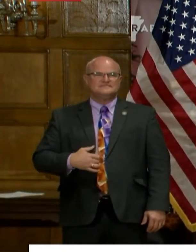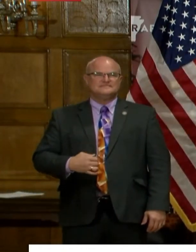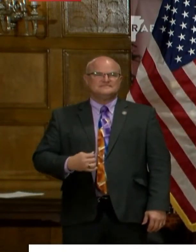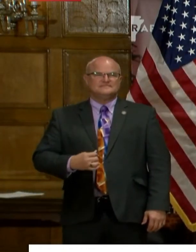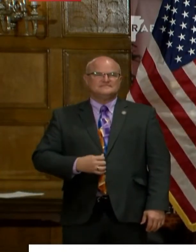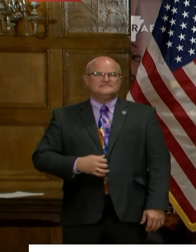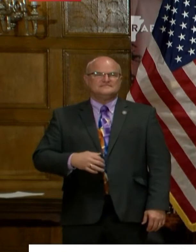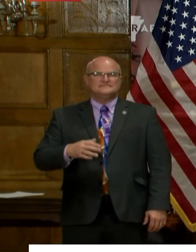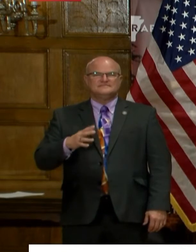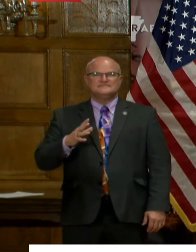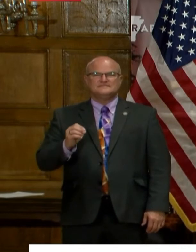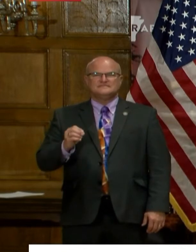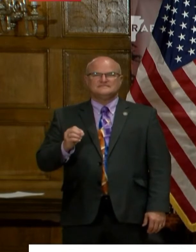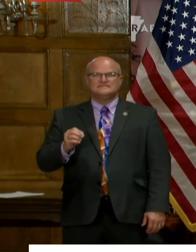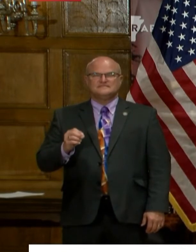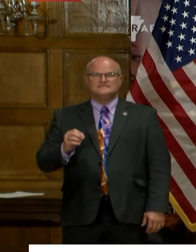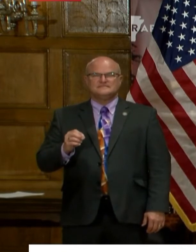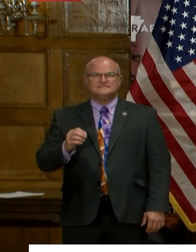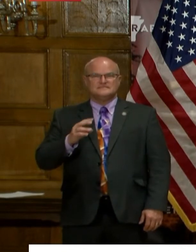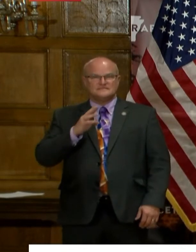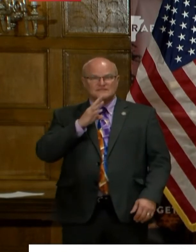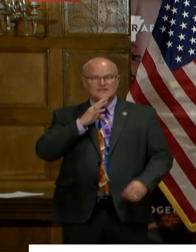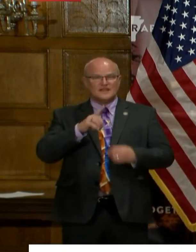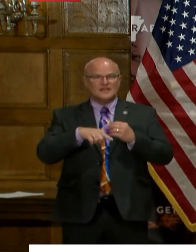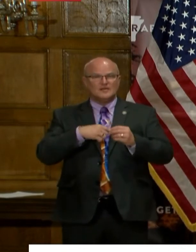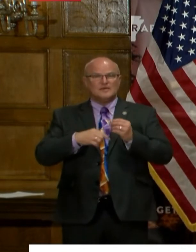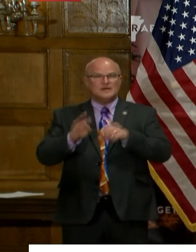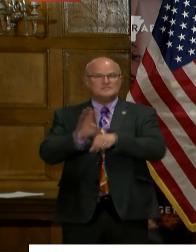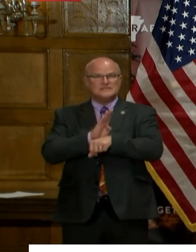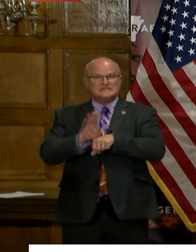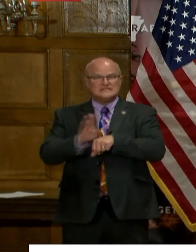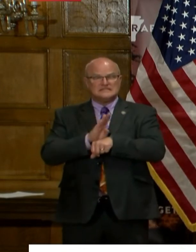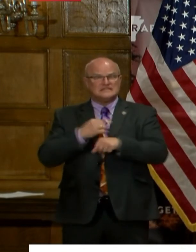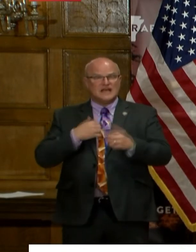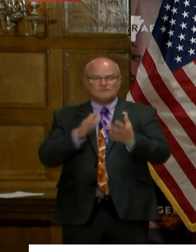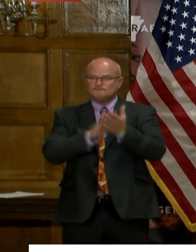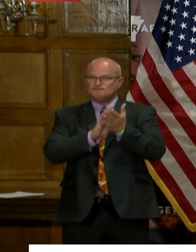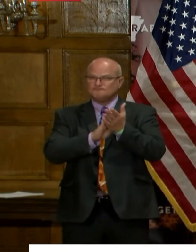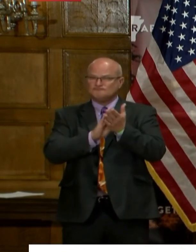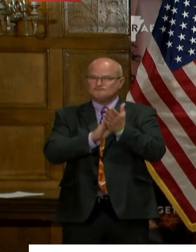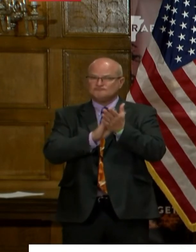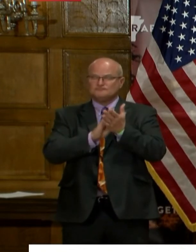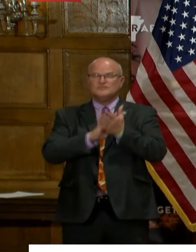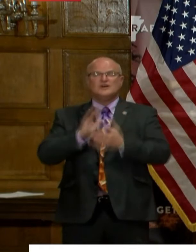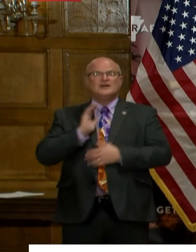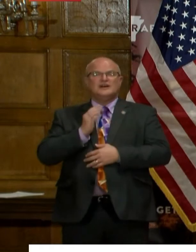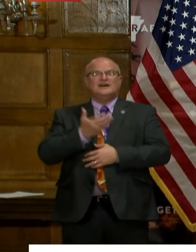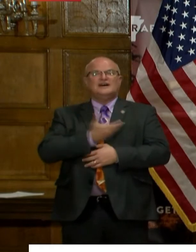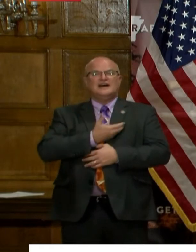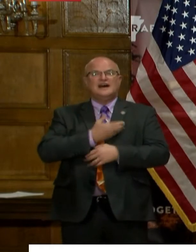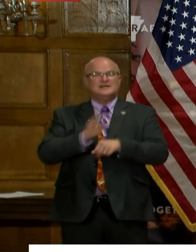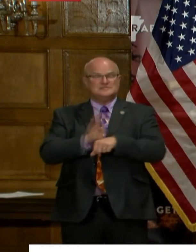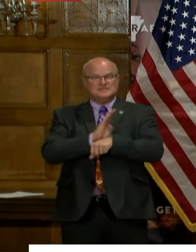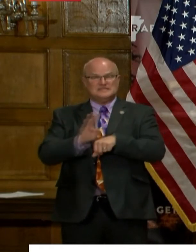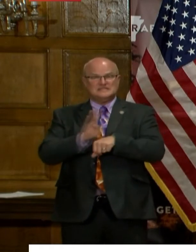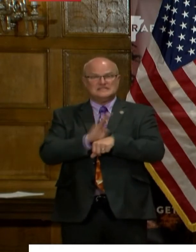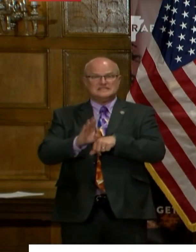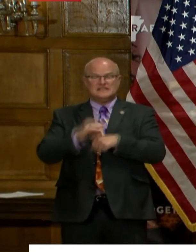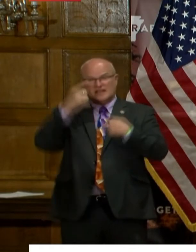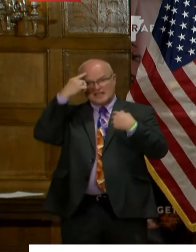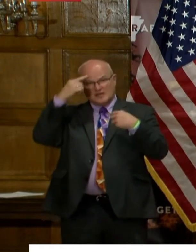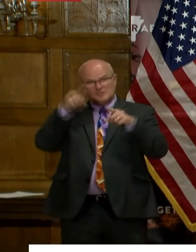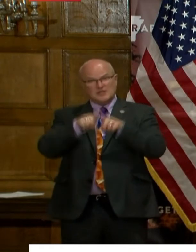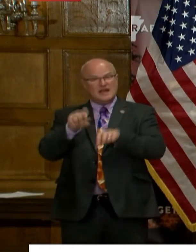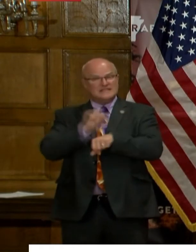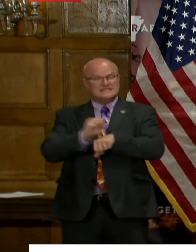And speaking of businesses, and I do want to applaud our businesses for their